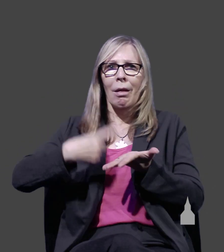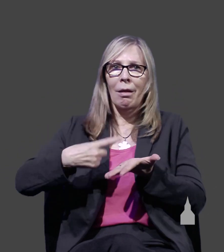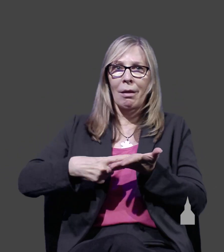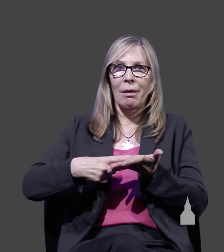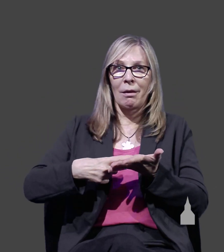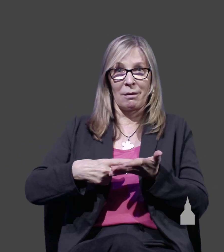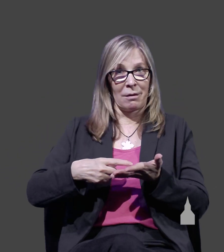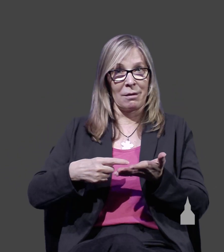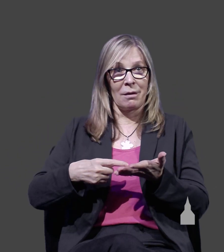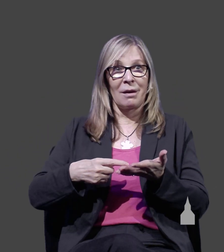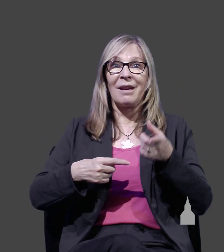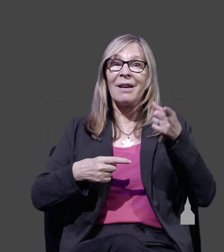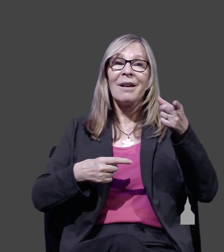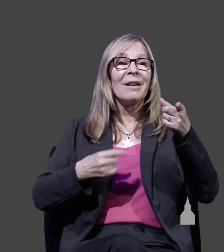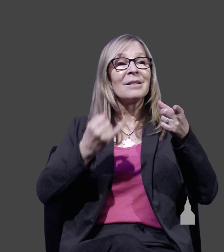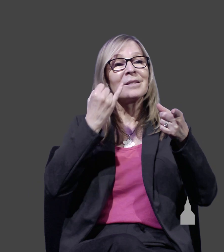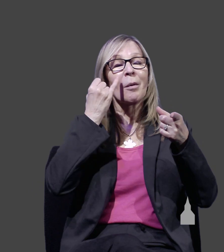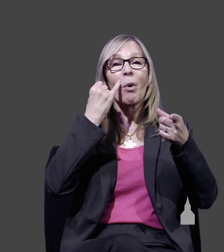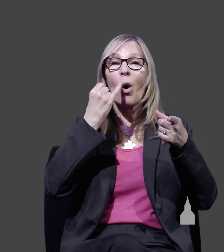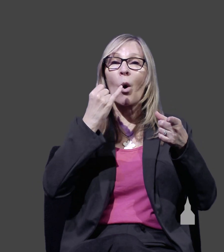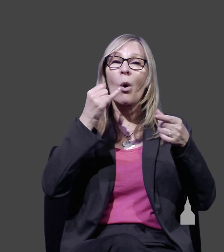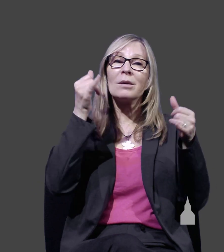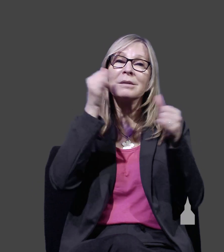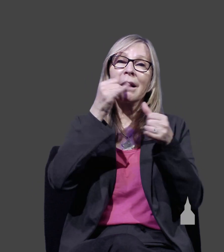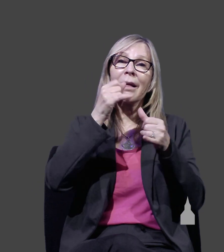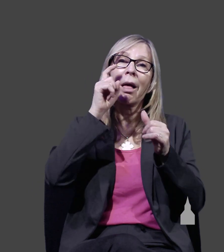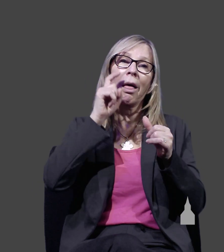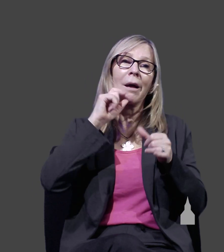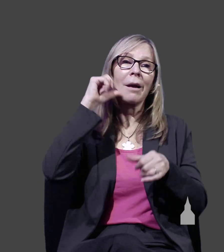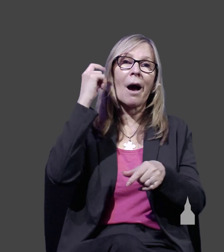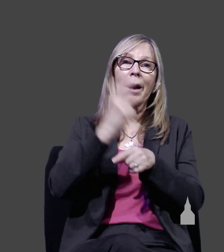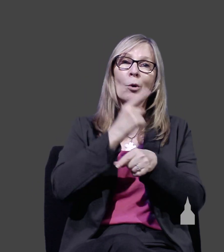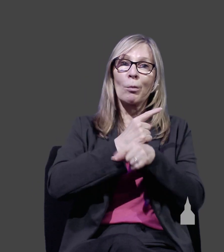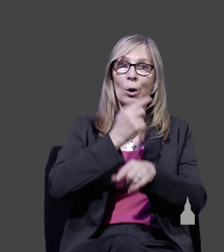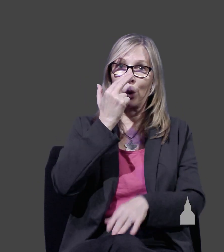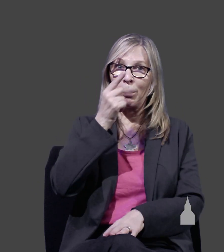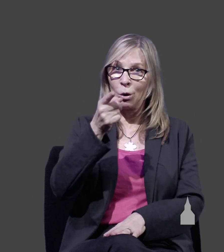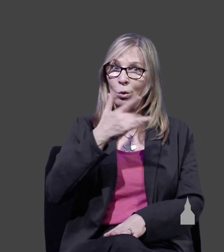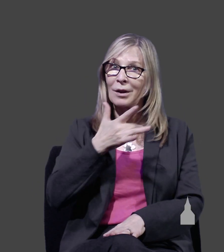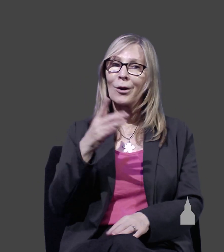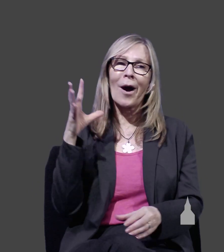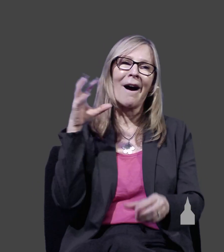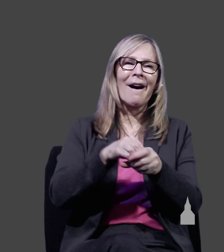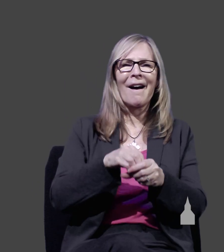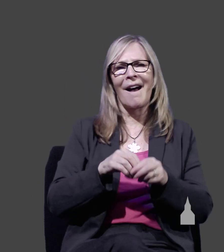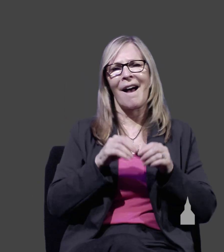Do you laugh at and participate in locker room type talk or inappropriate humor?